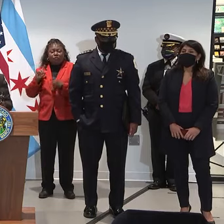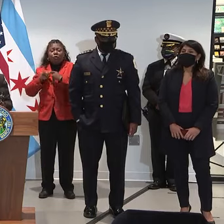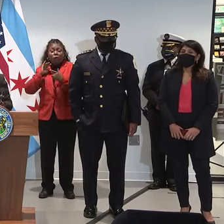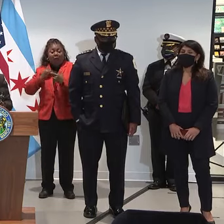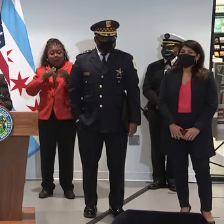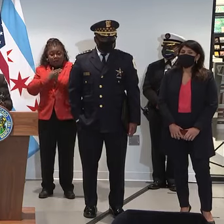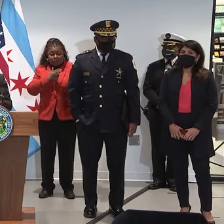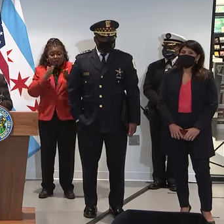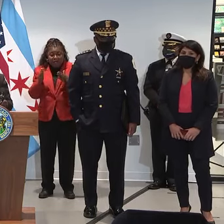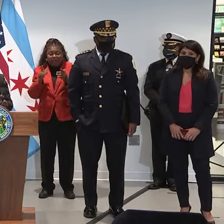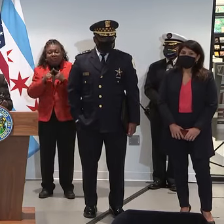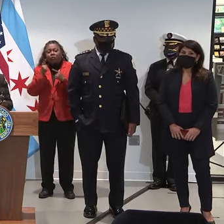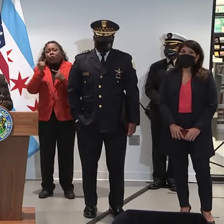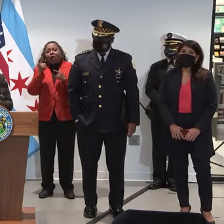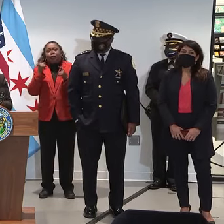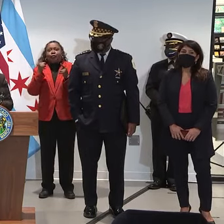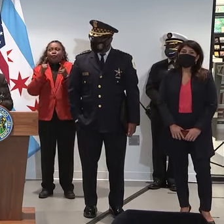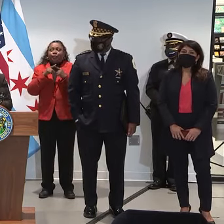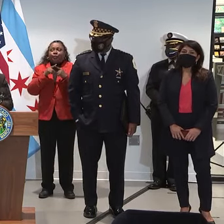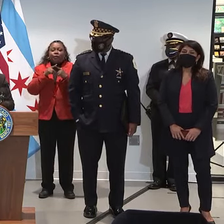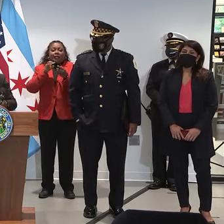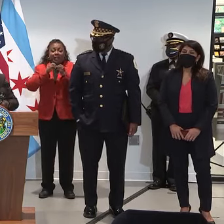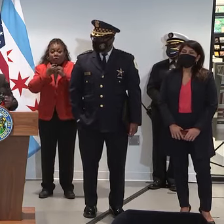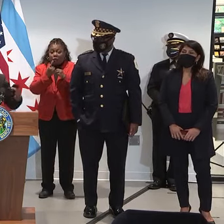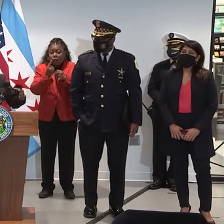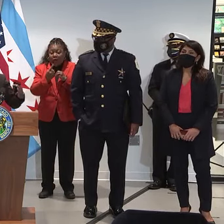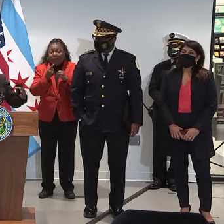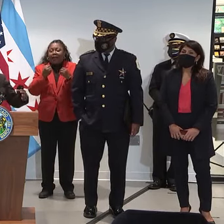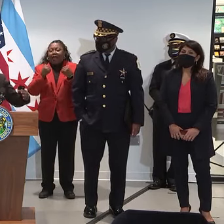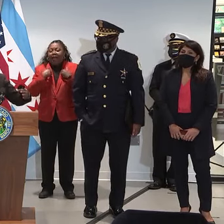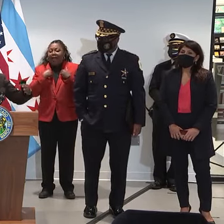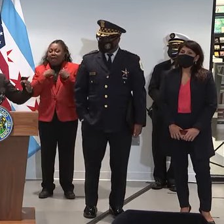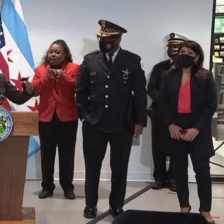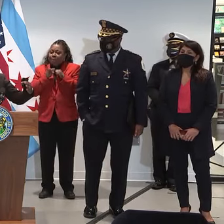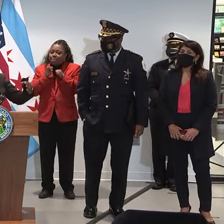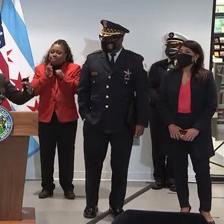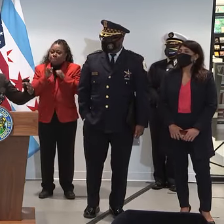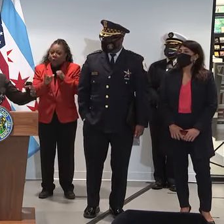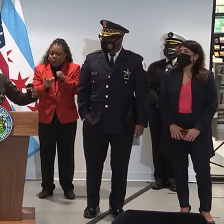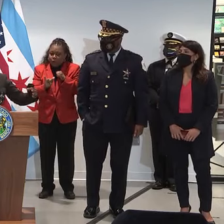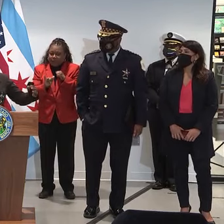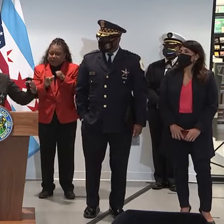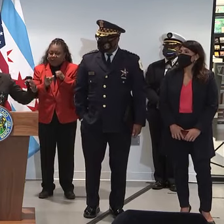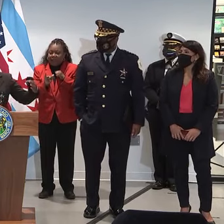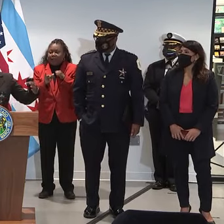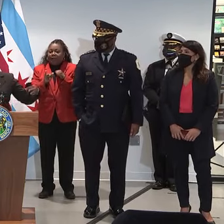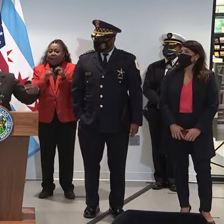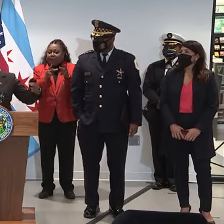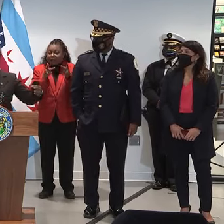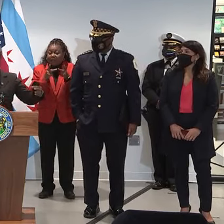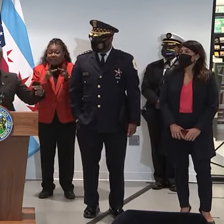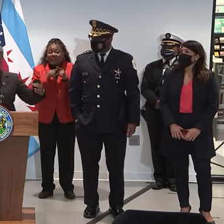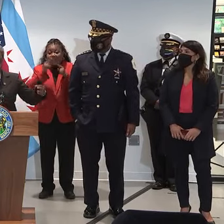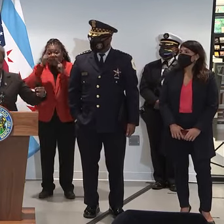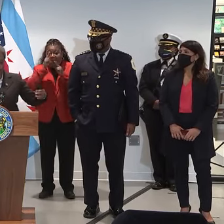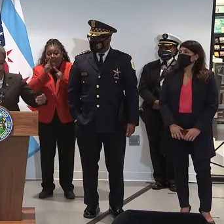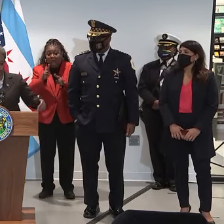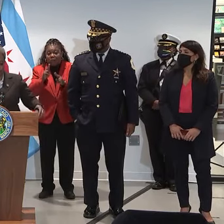our plan is one to, number one, have permanent fixtures that